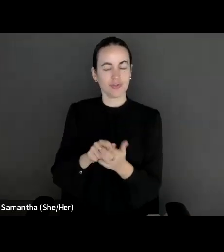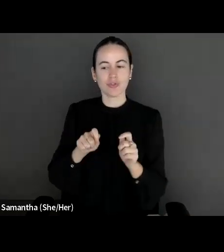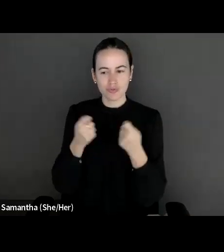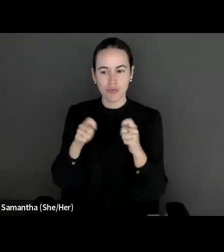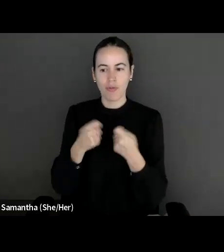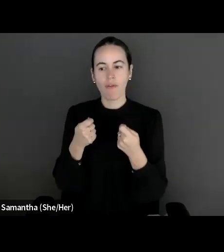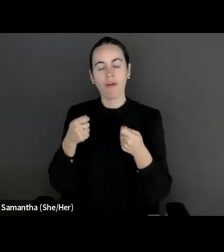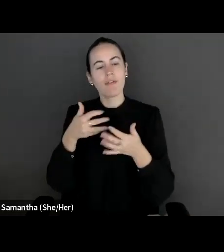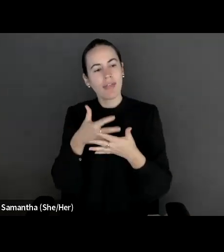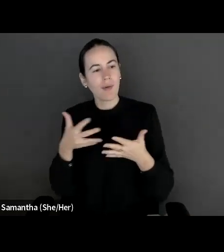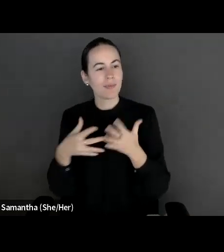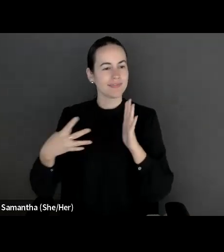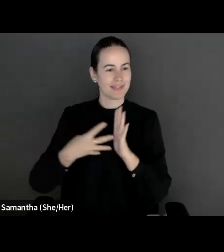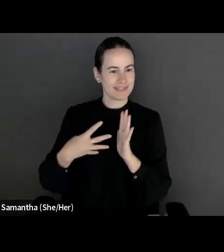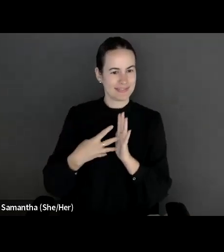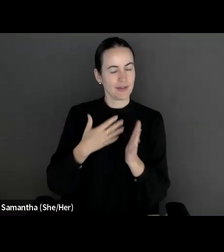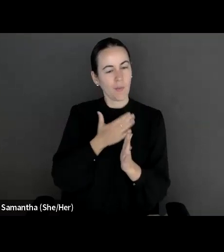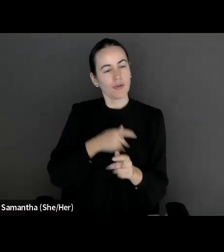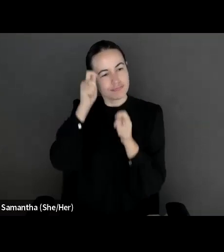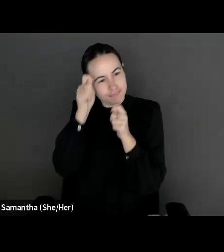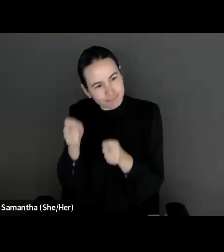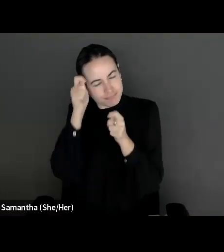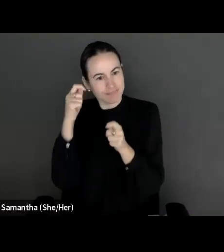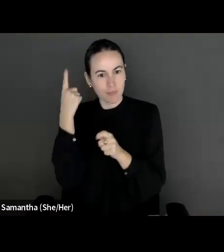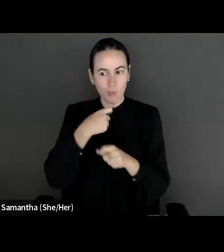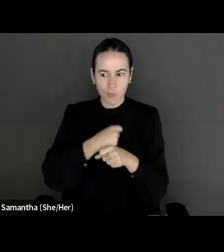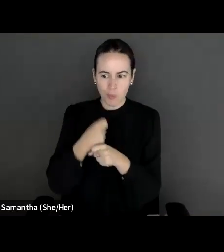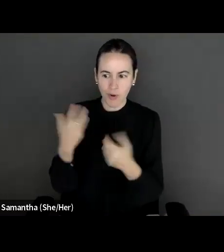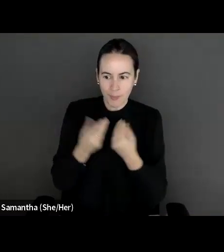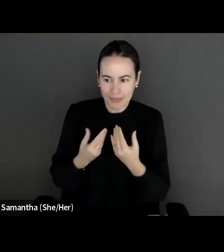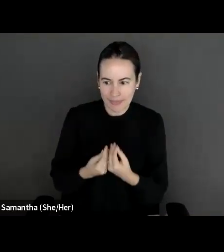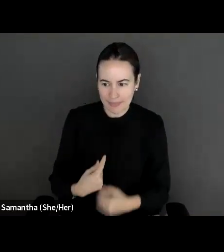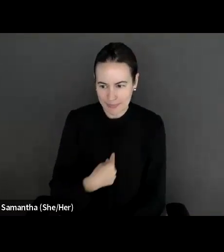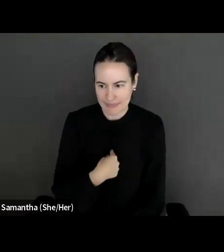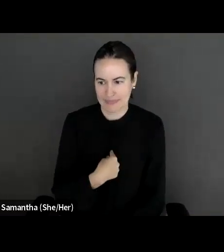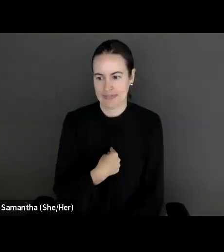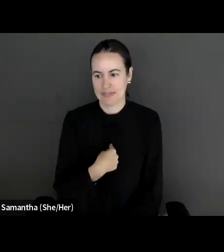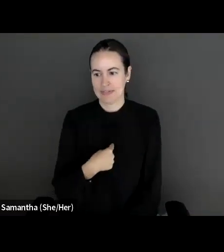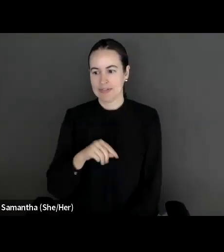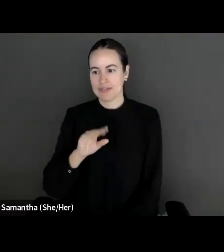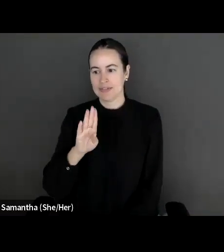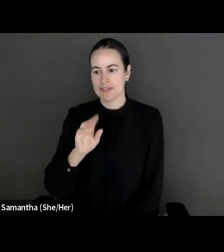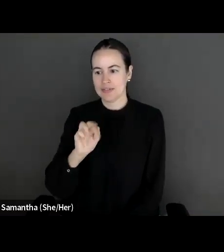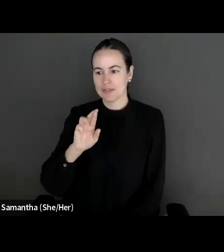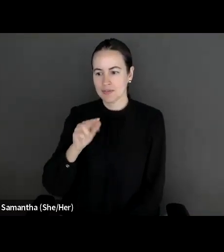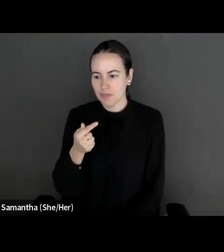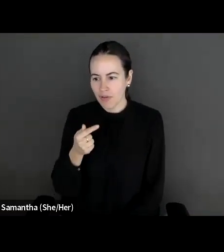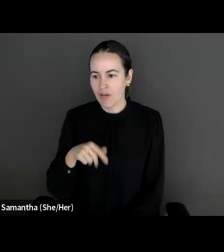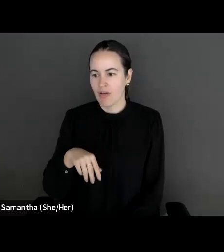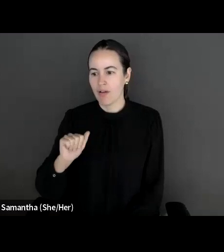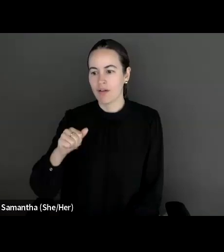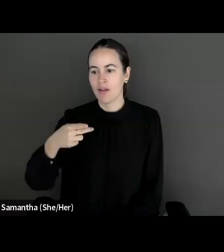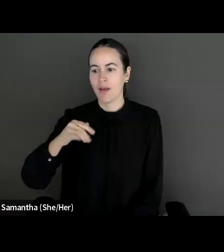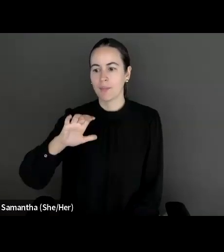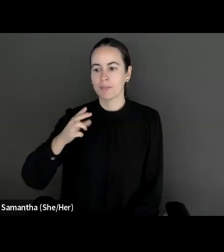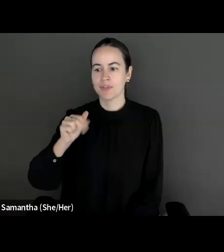to acknowledge my co-authors, Bart Degers and Apishat Kambunrang, who've contributed to that paper.